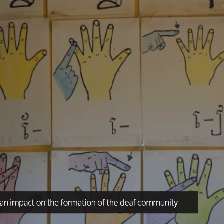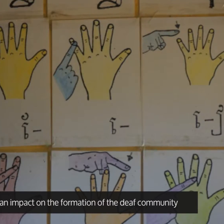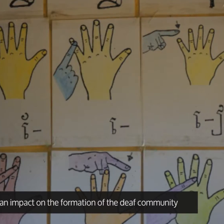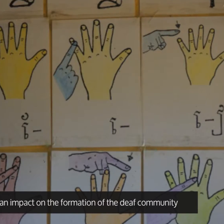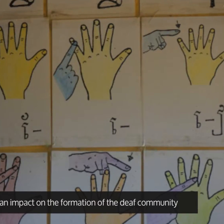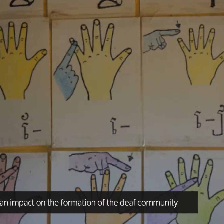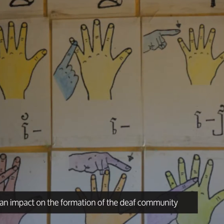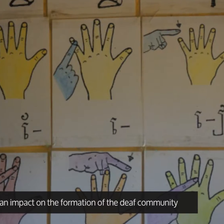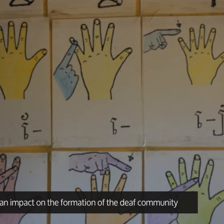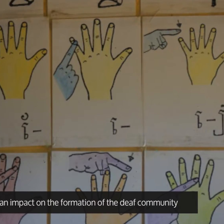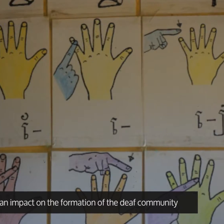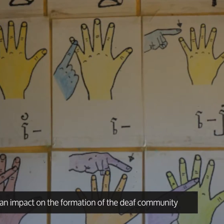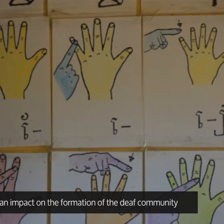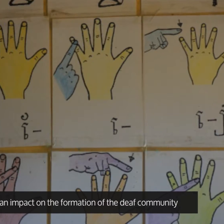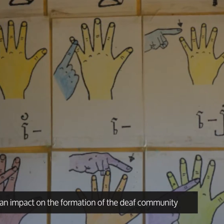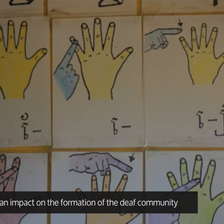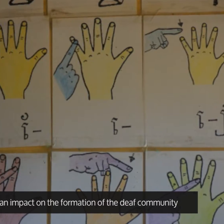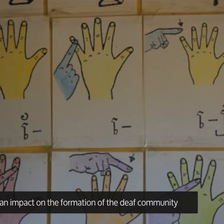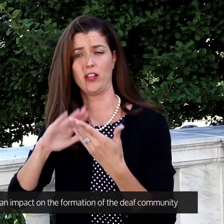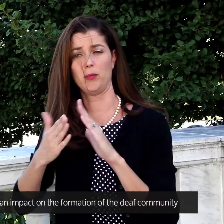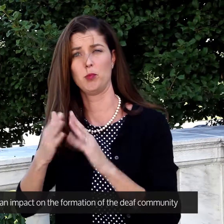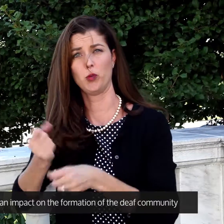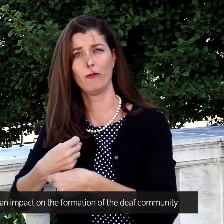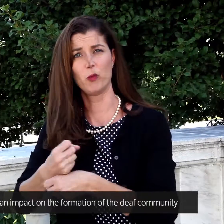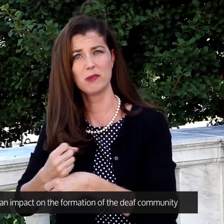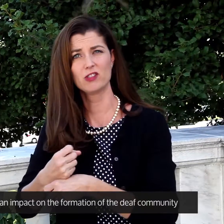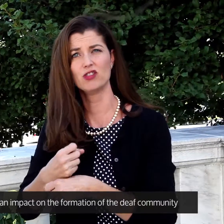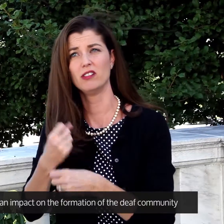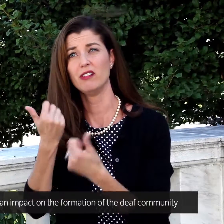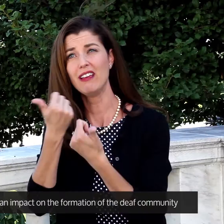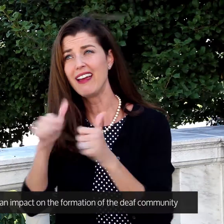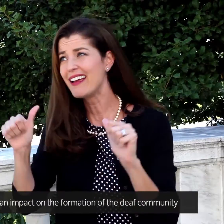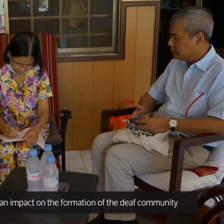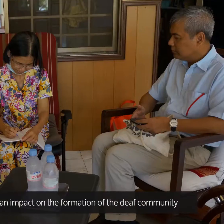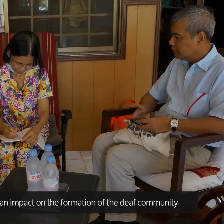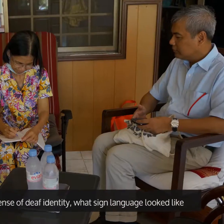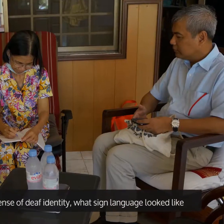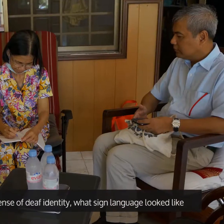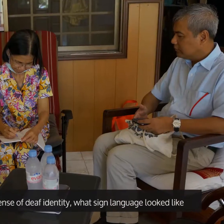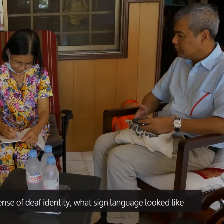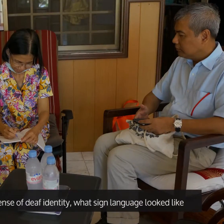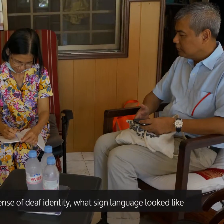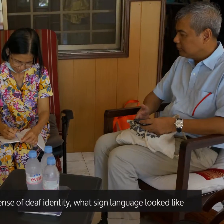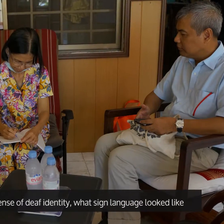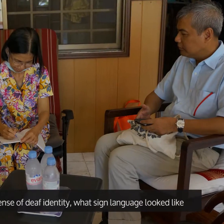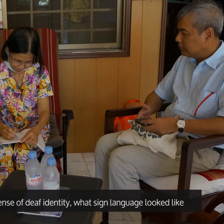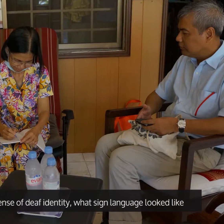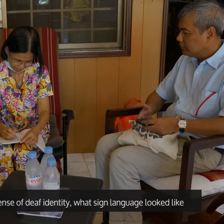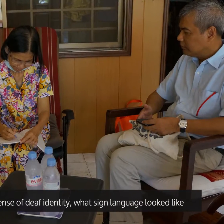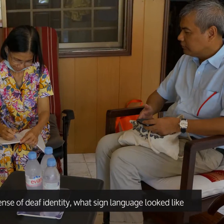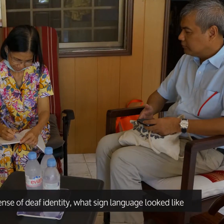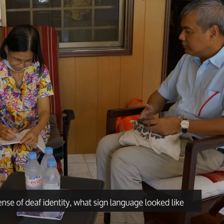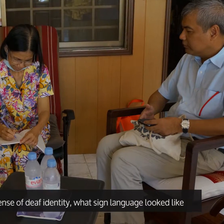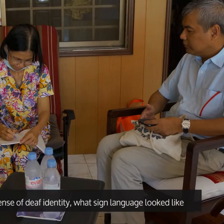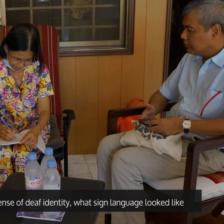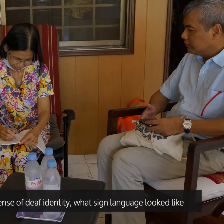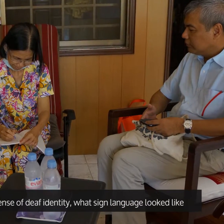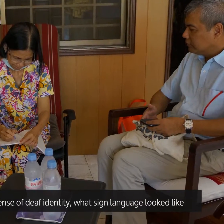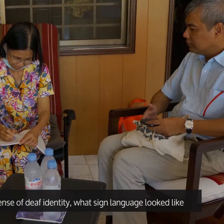at how that had an impact on the formation of the deaf community, and whether there was any sense of deaf identity, what